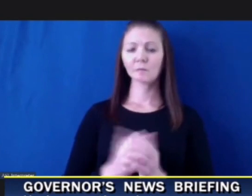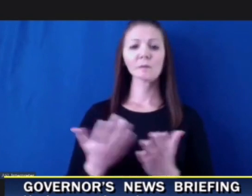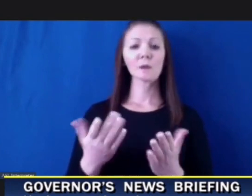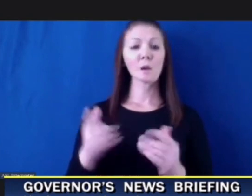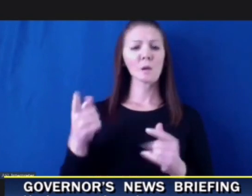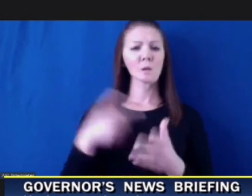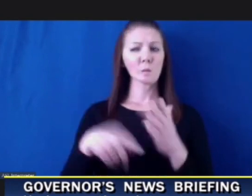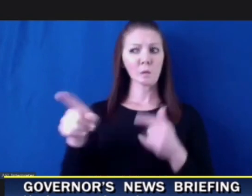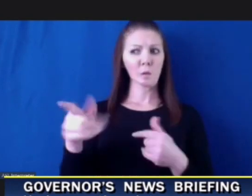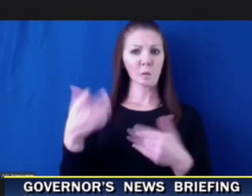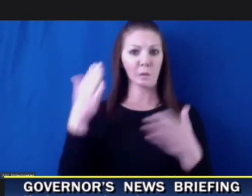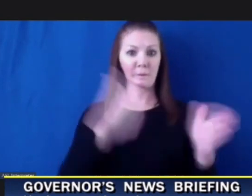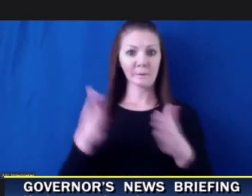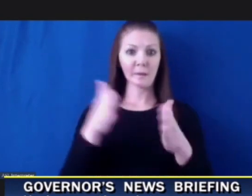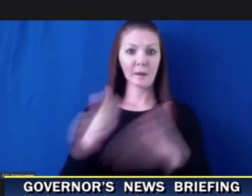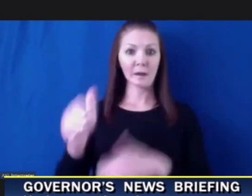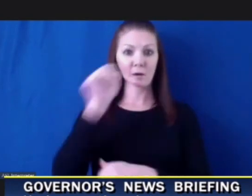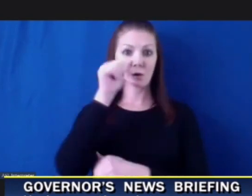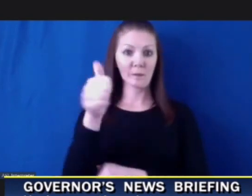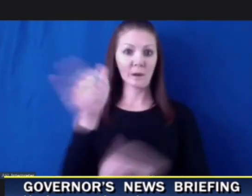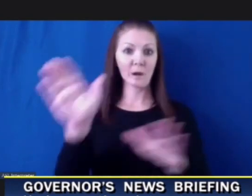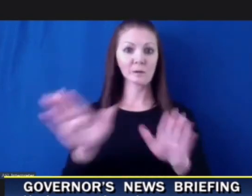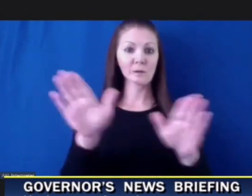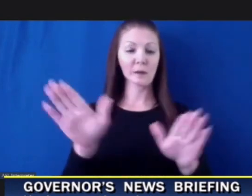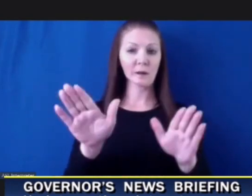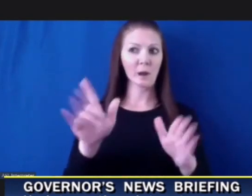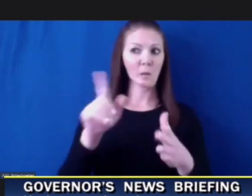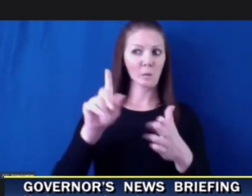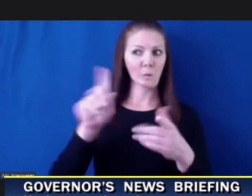are, or when a call might be made on